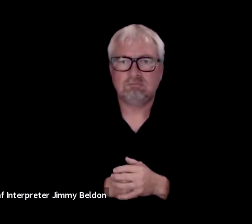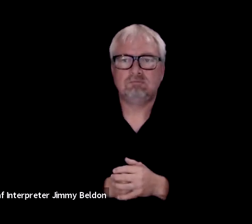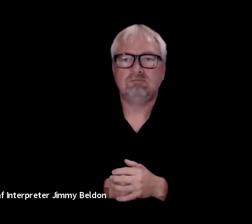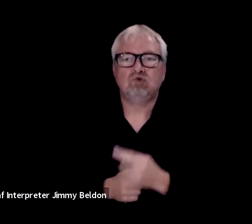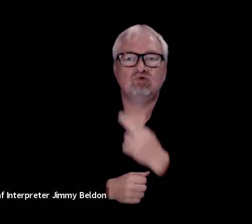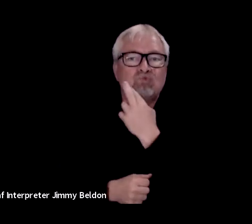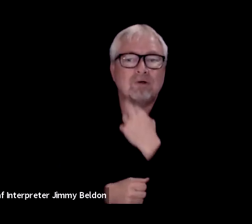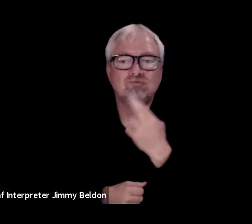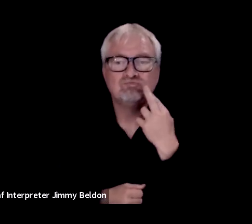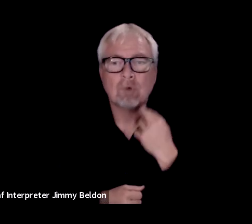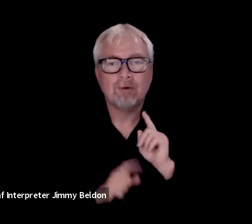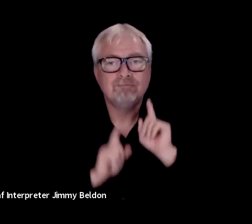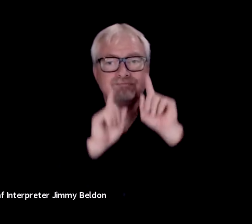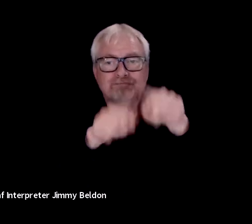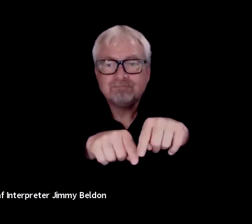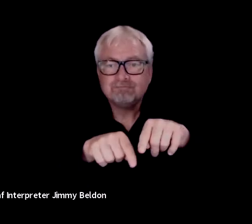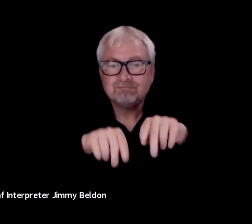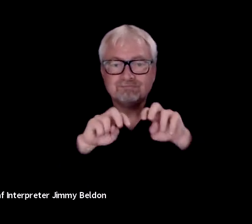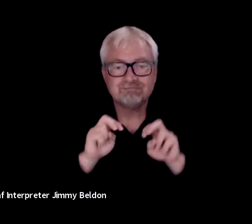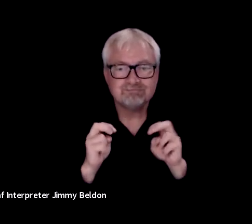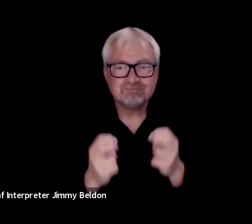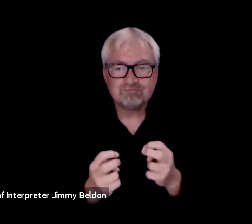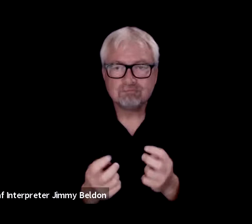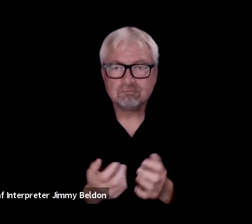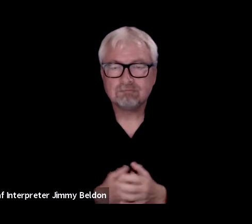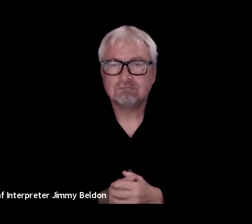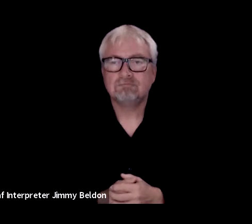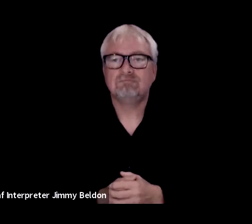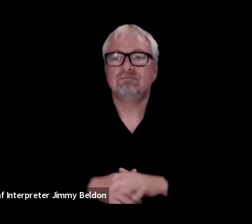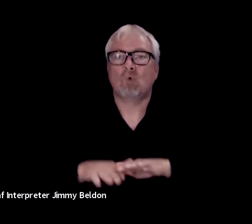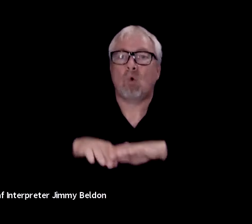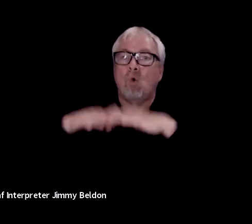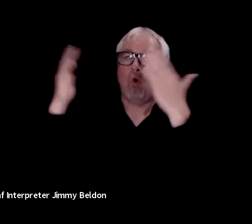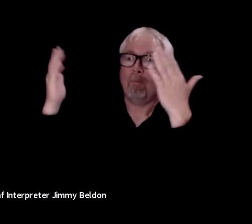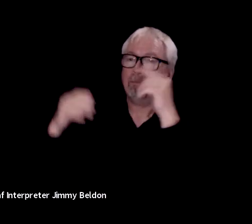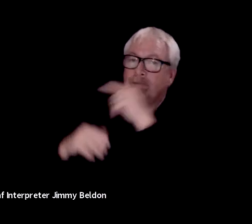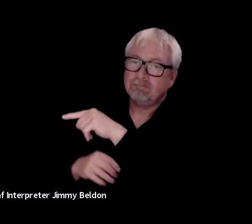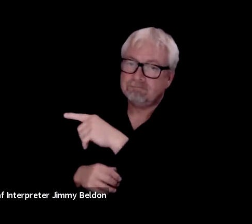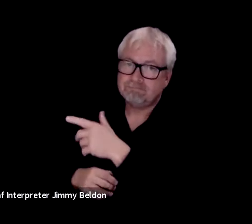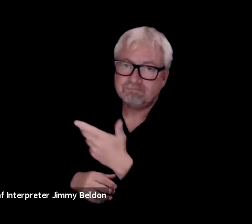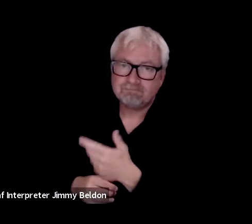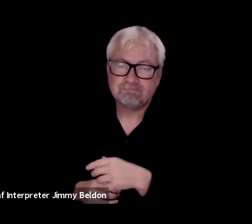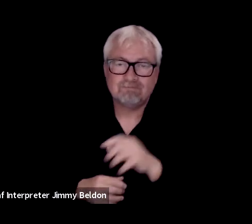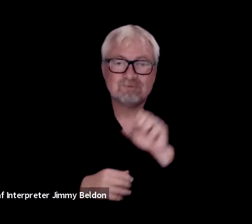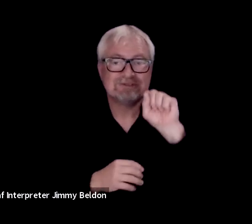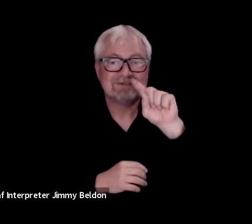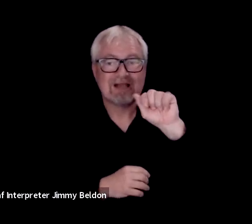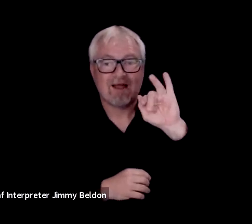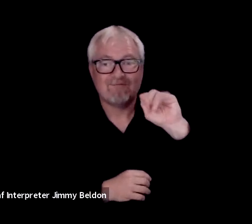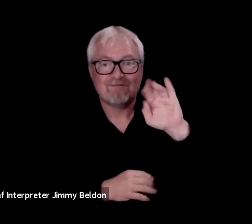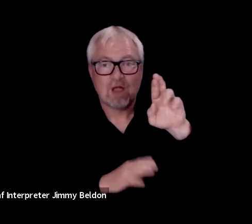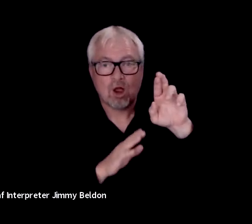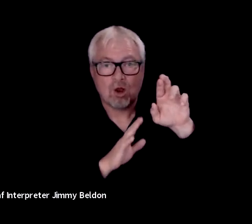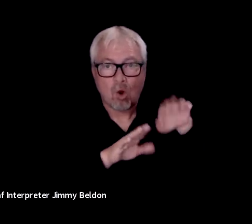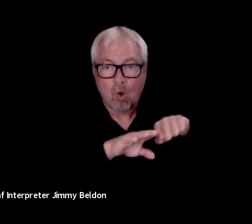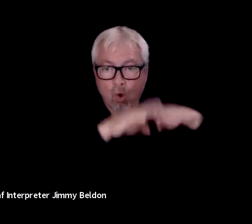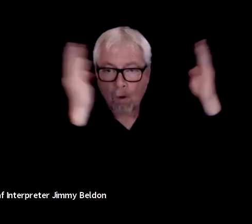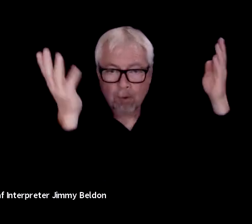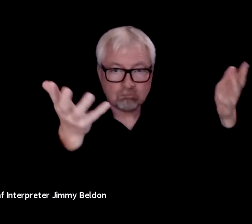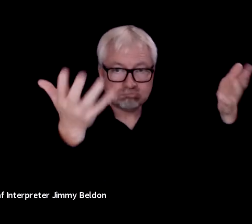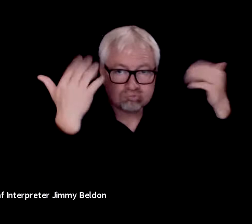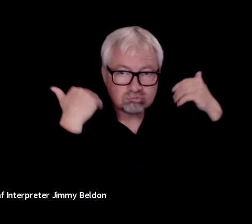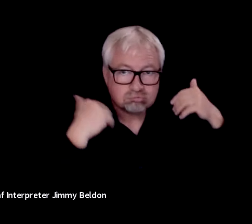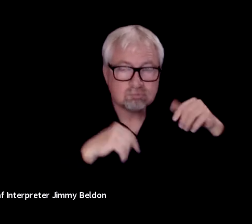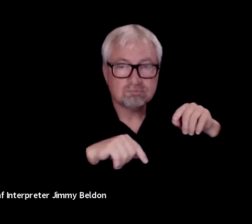we have provided the information that how to mitigate this, and we really, really encourage people